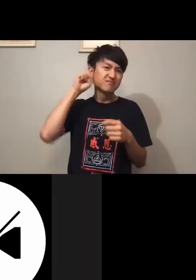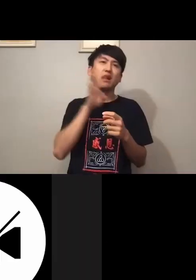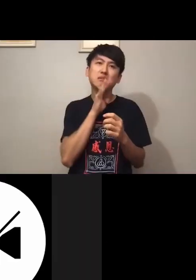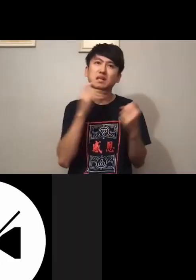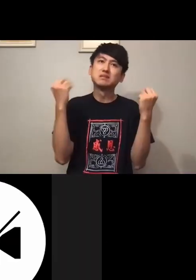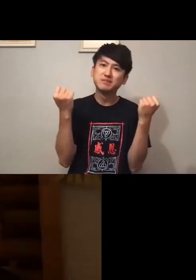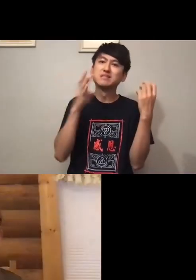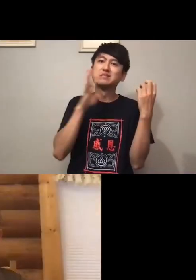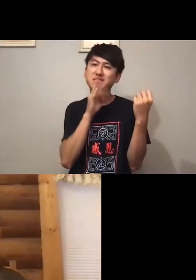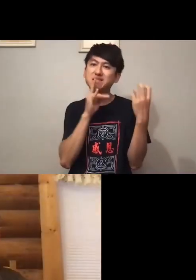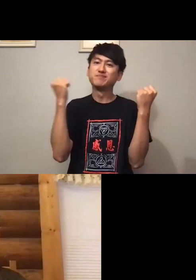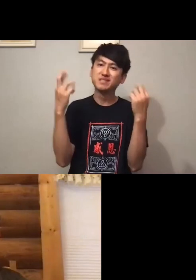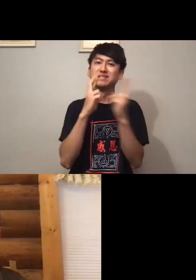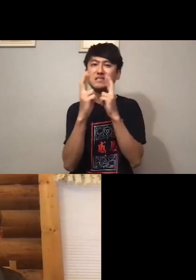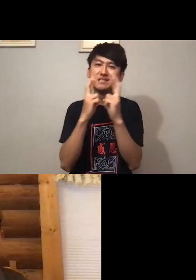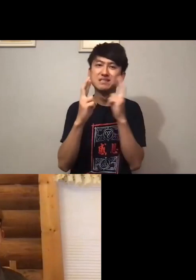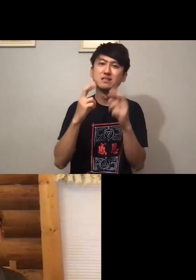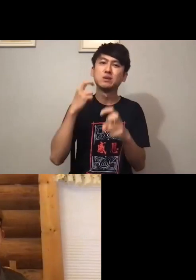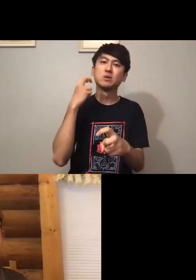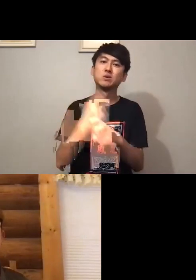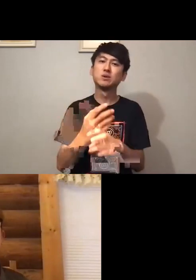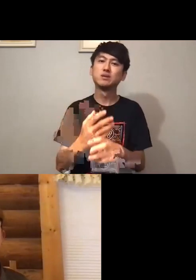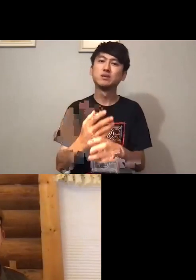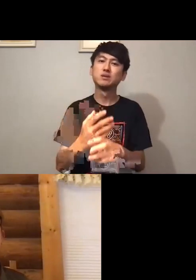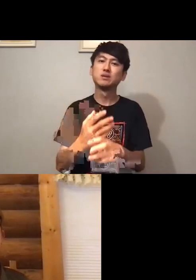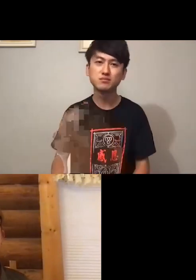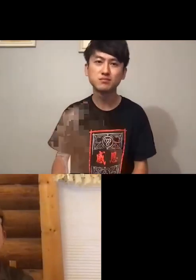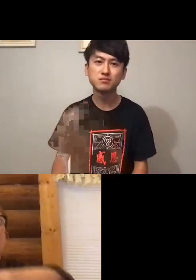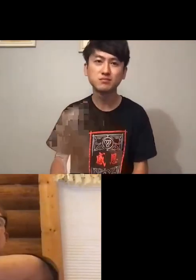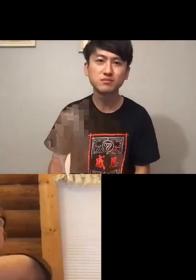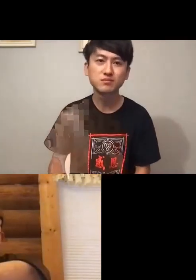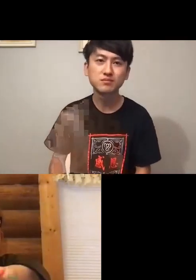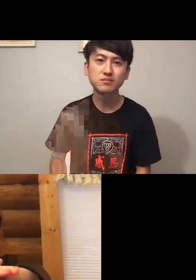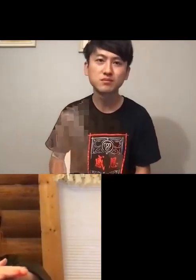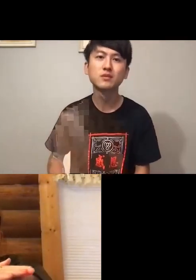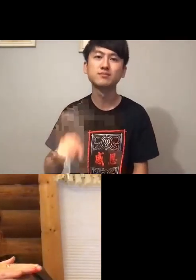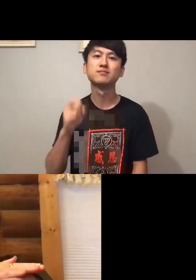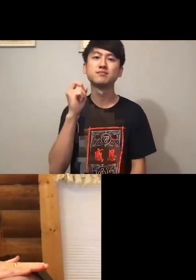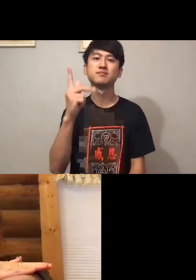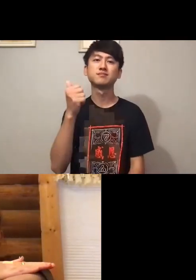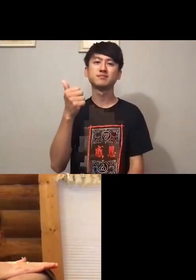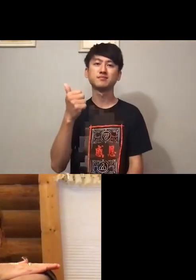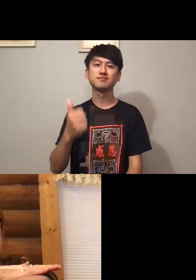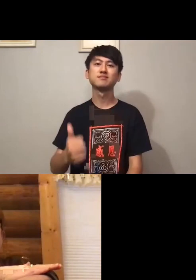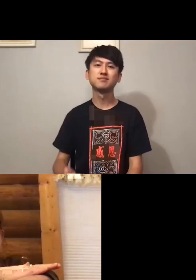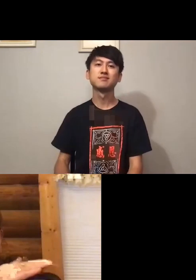and the students, it was very oppressive actually, to be able to have.